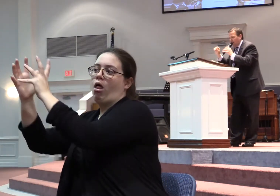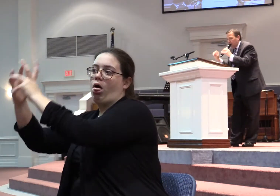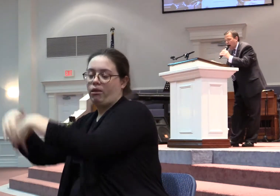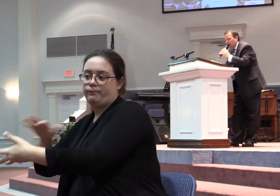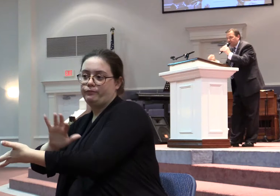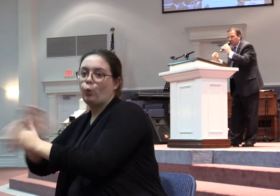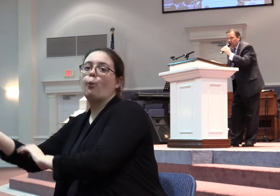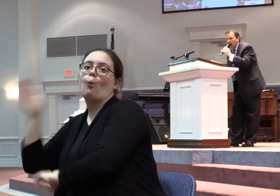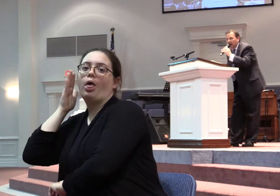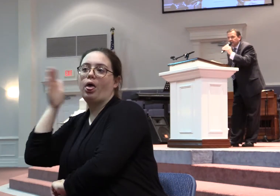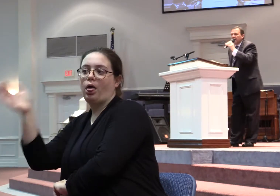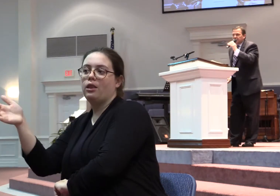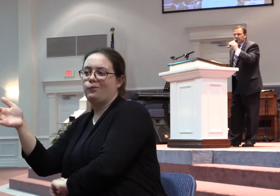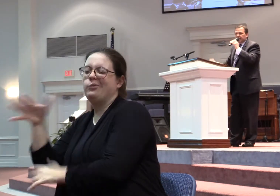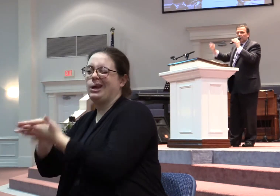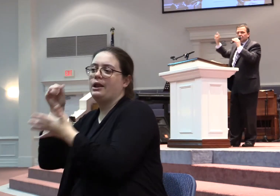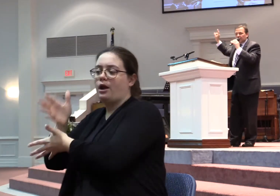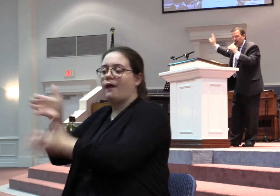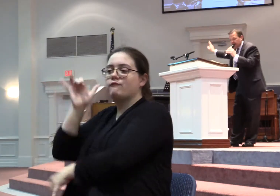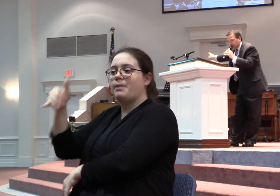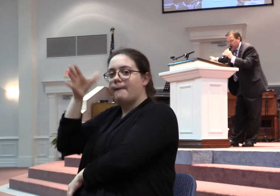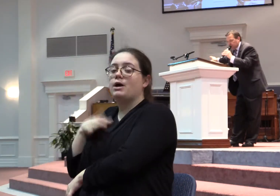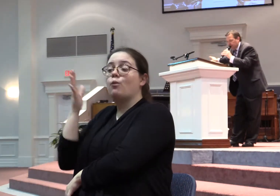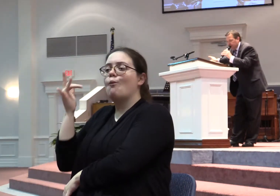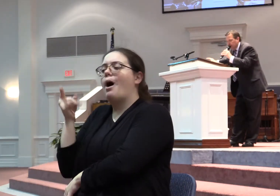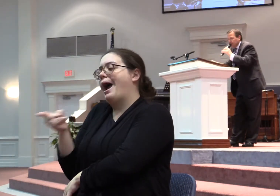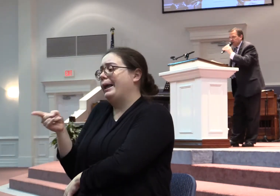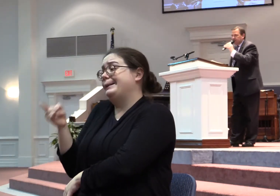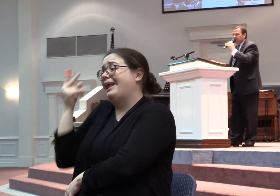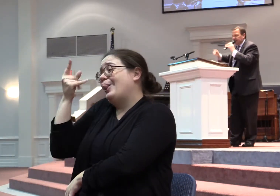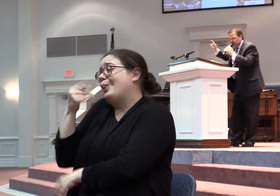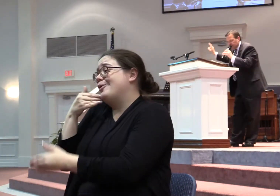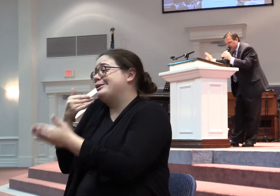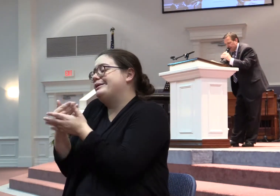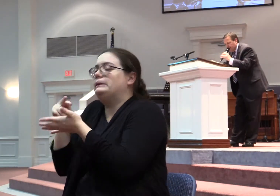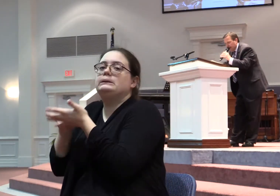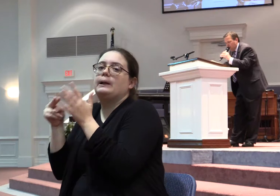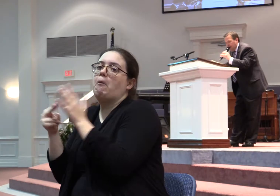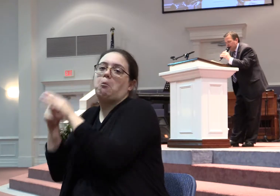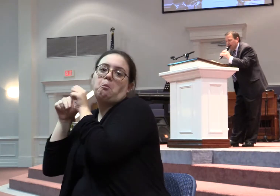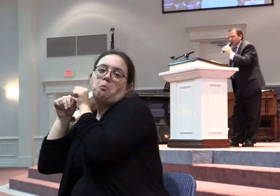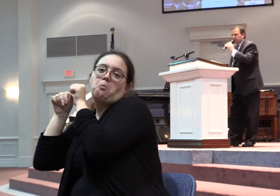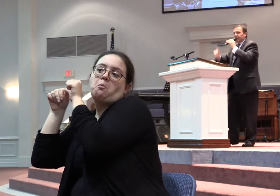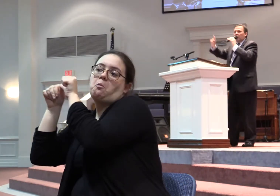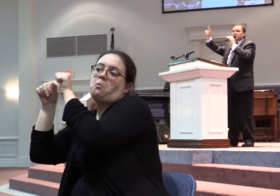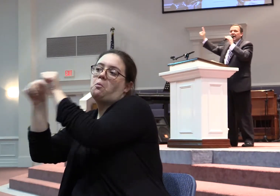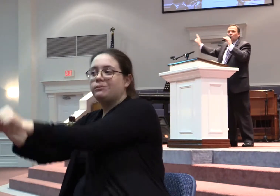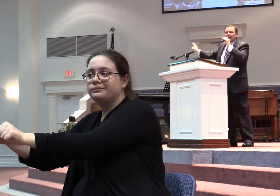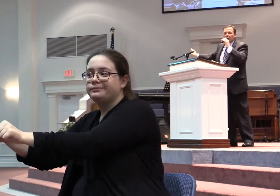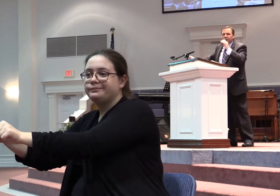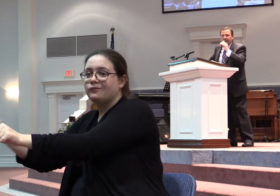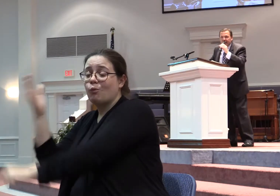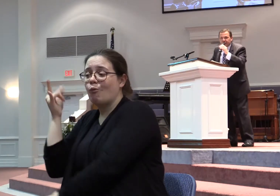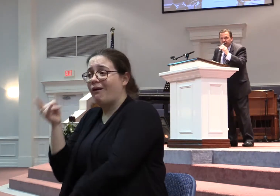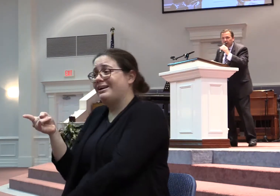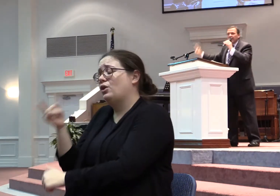learn a lot from Lot. Just because the grass looks greener doesn't mean it's going to stay that way. Just because that way